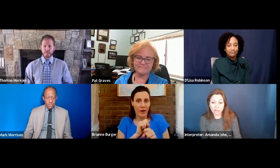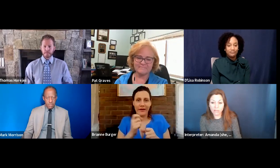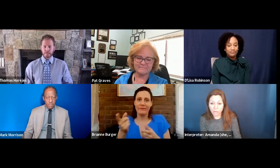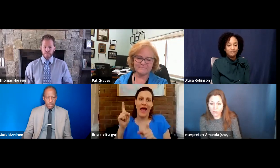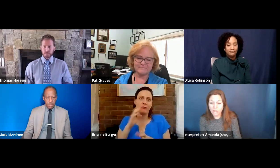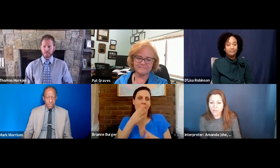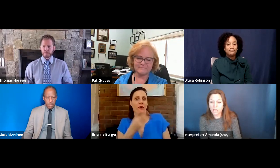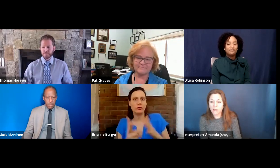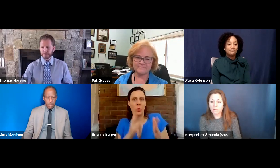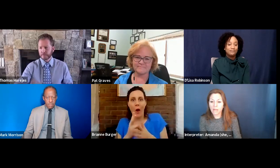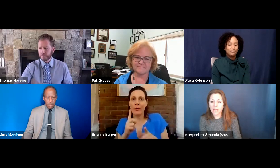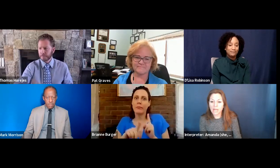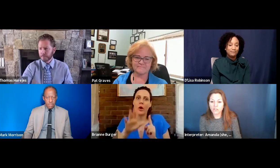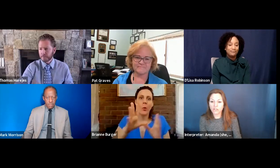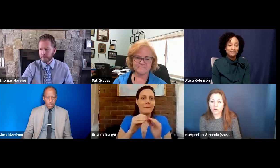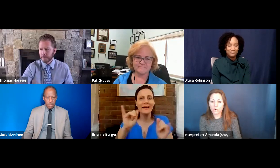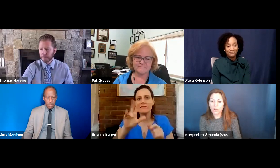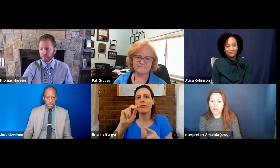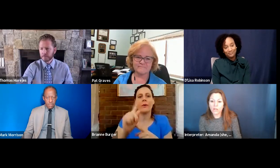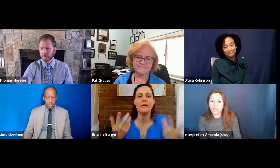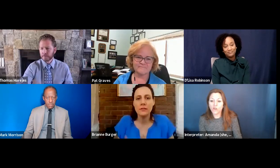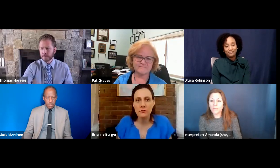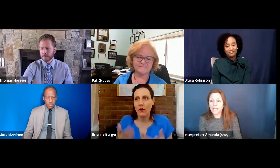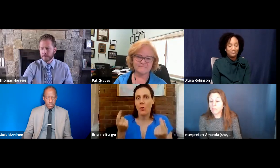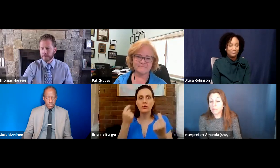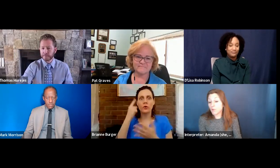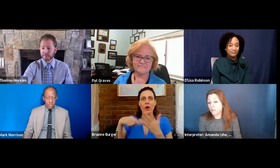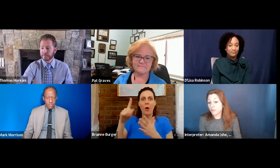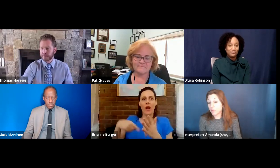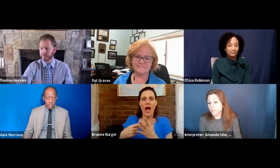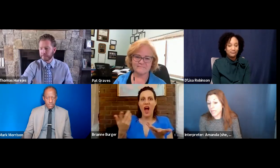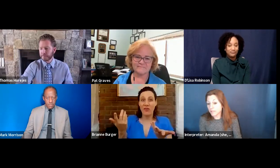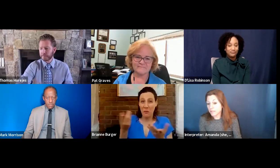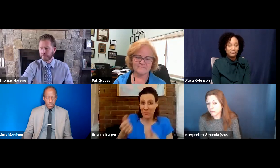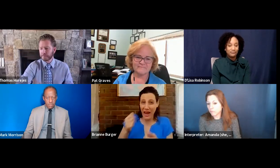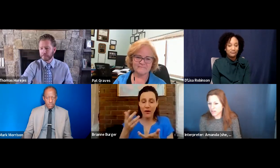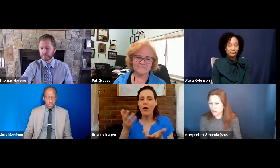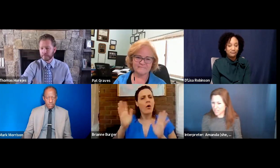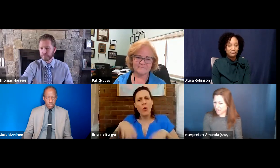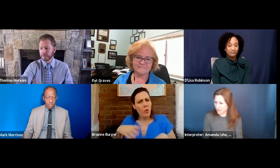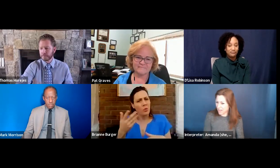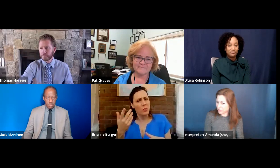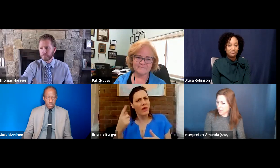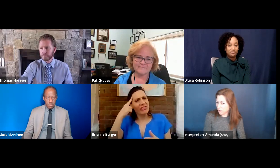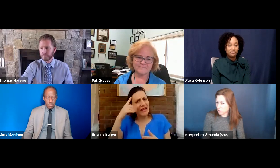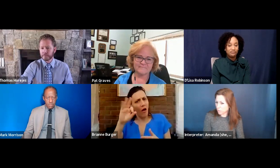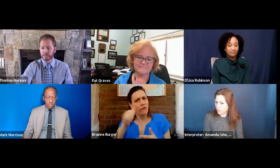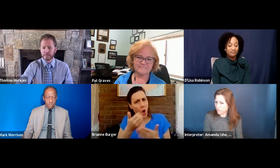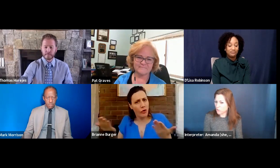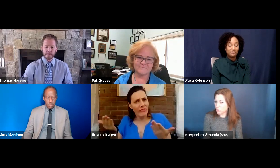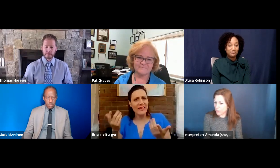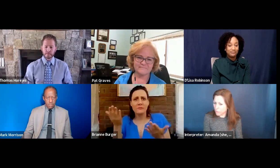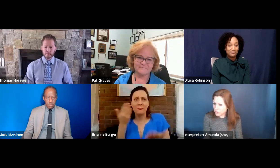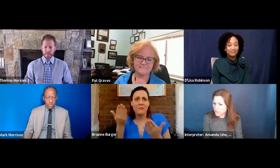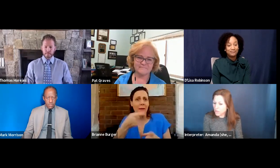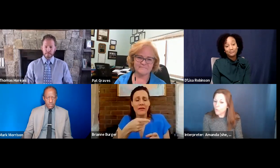for example. And so your meeting might be only 30 minutes and you're thinking, I have to pay for an interpreter for